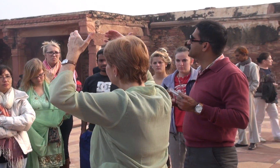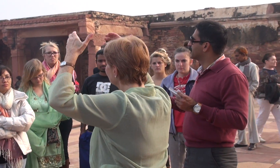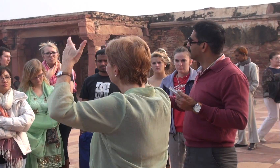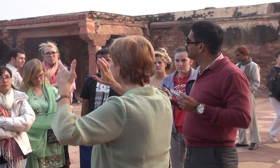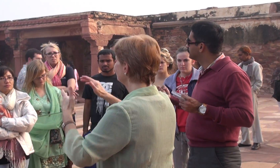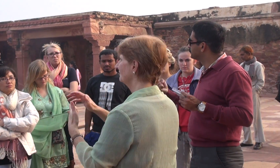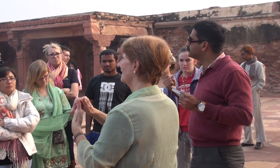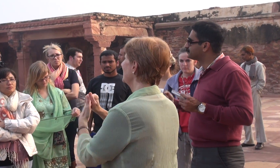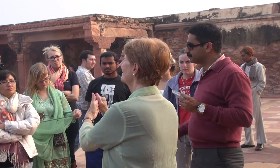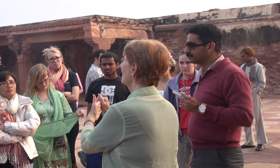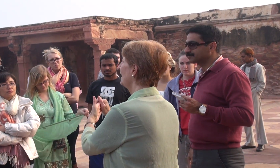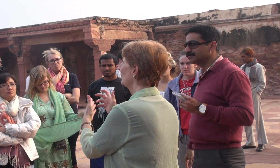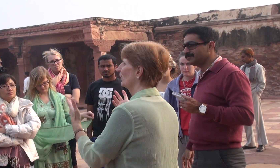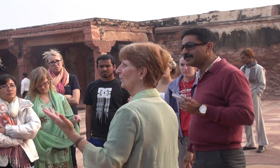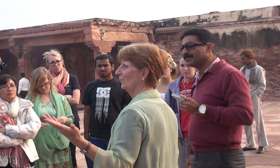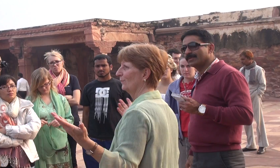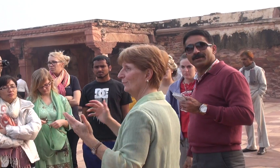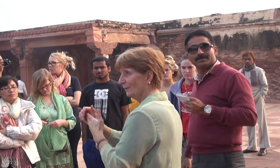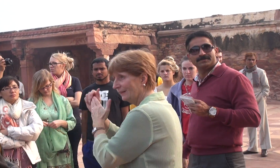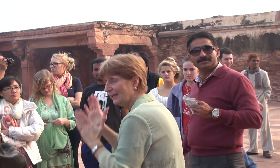Like leadership.